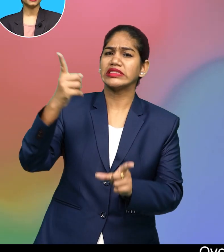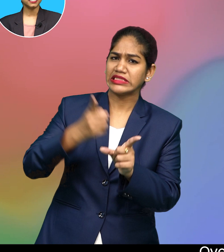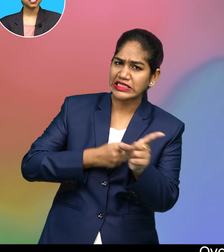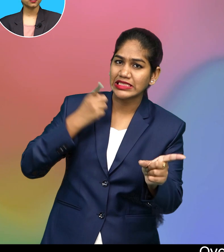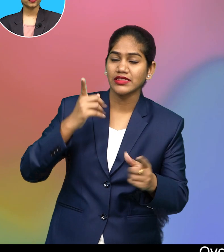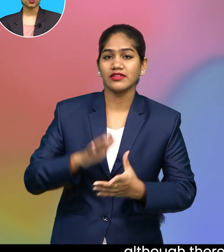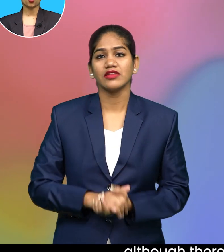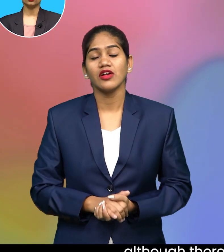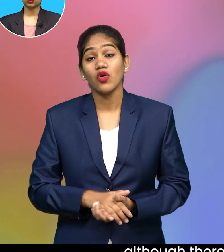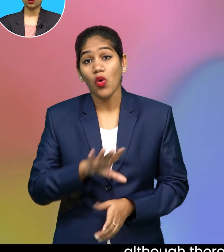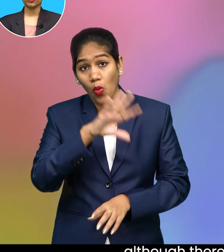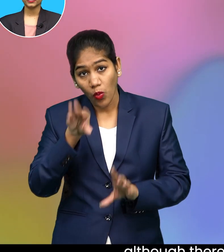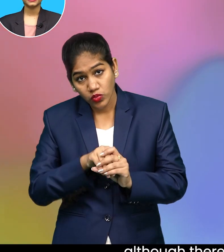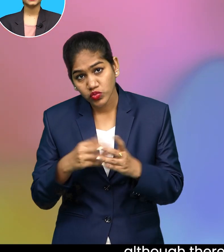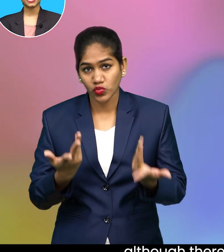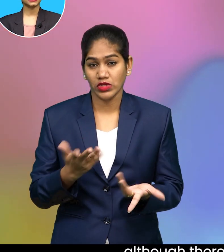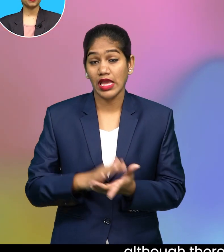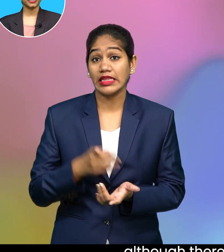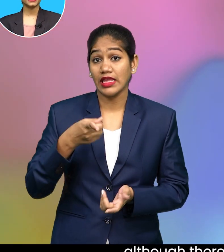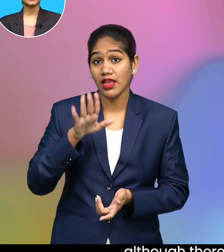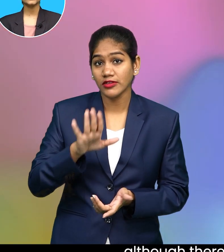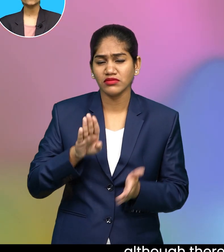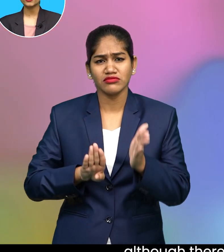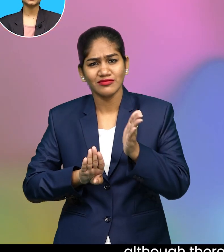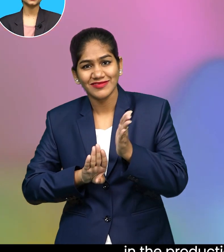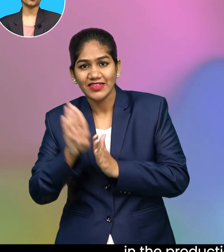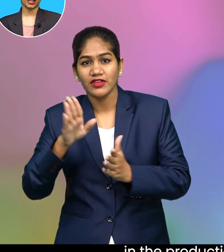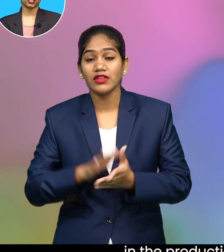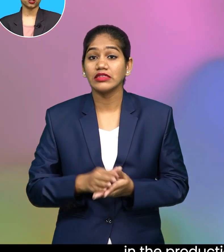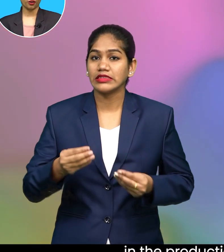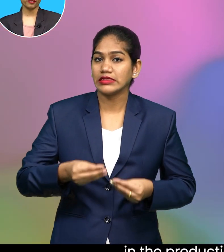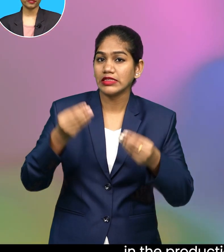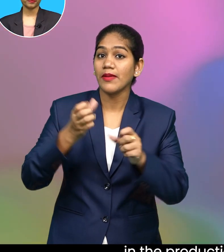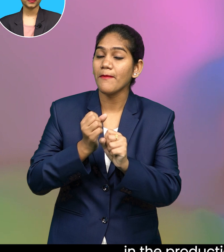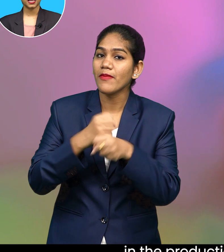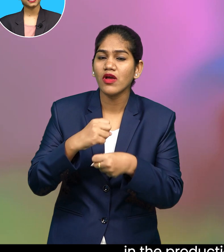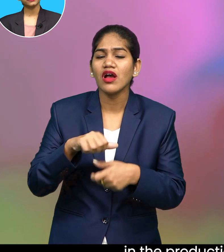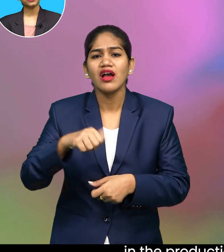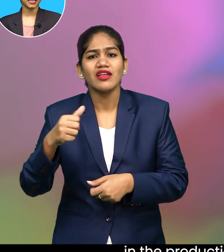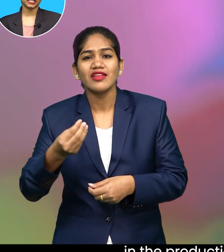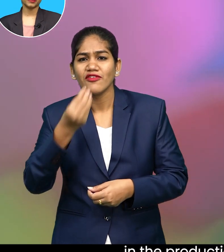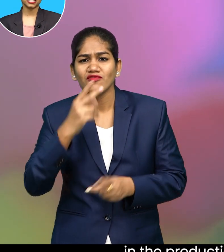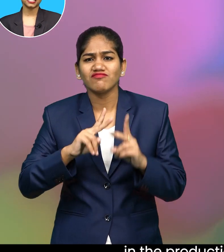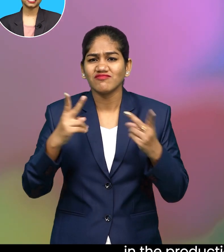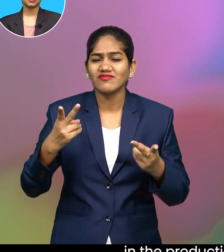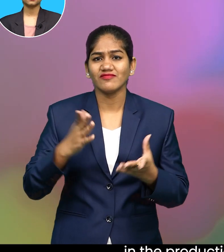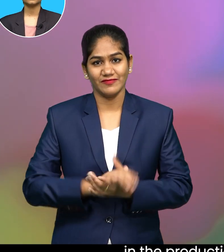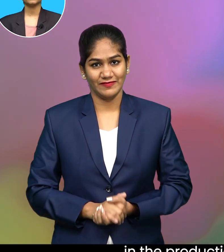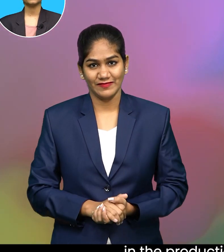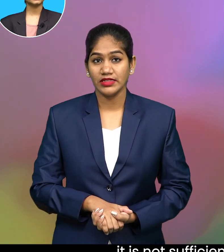Over the years, although there has been an increase in the production of other food